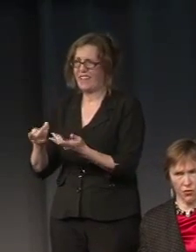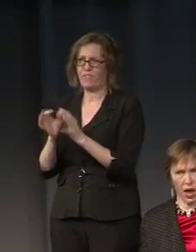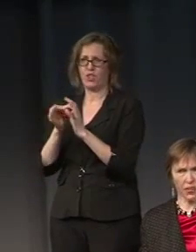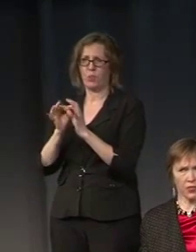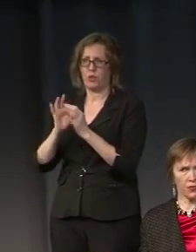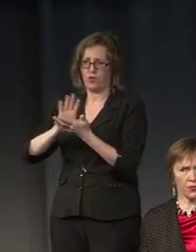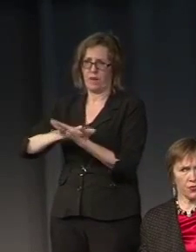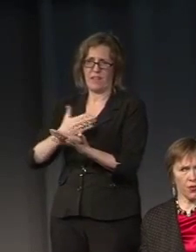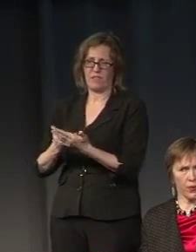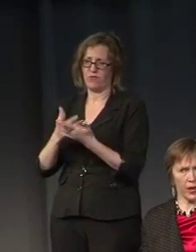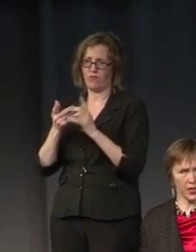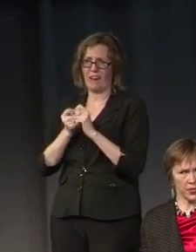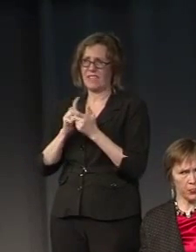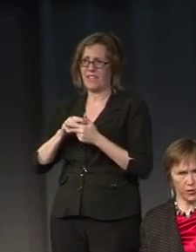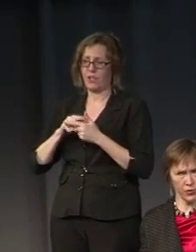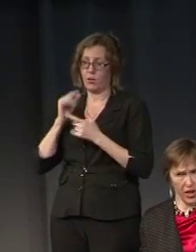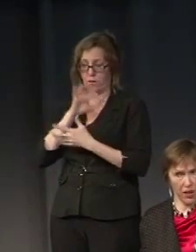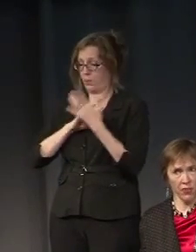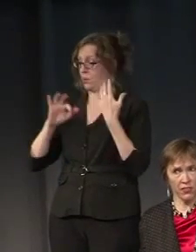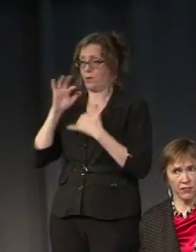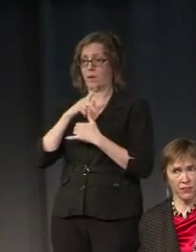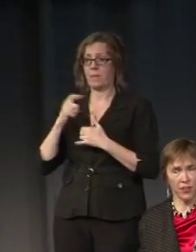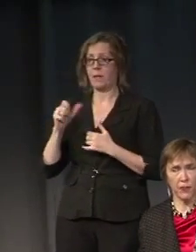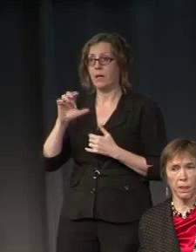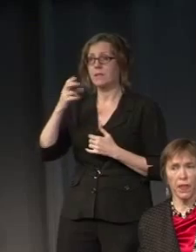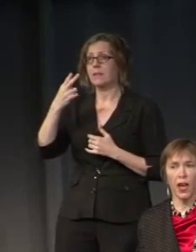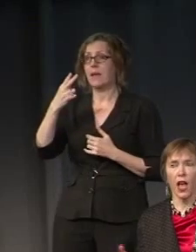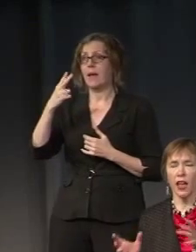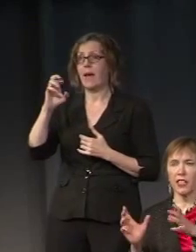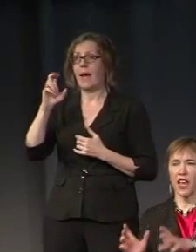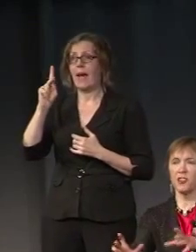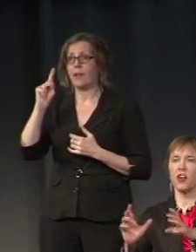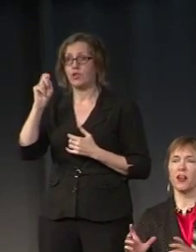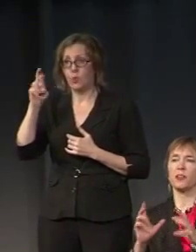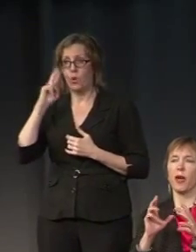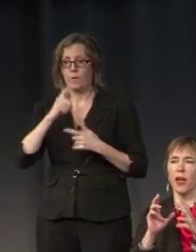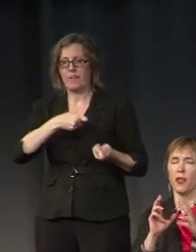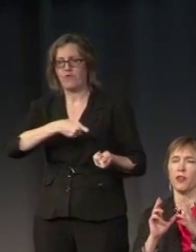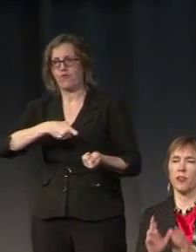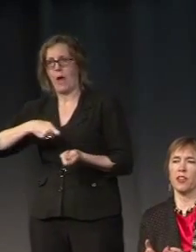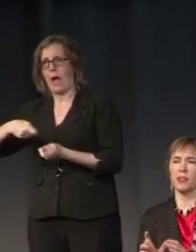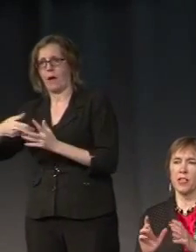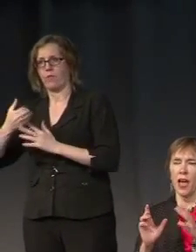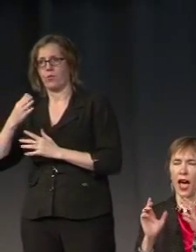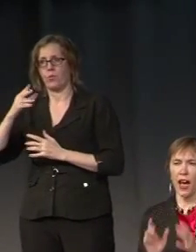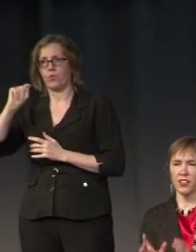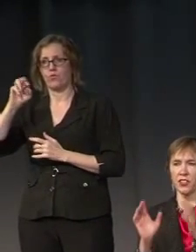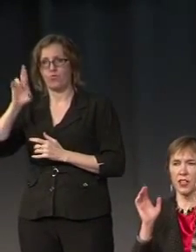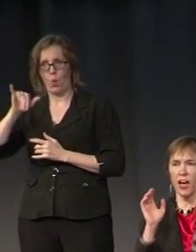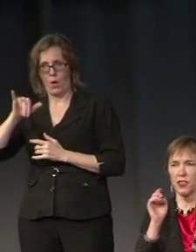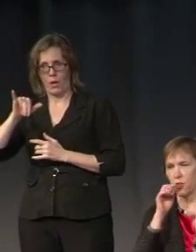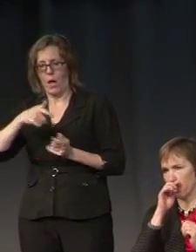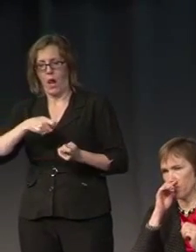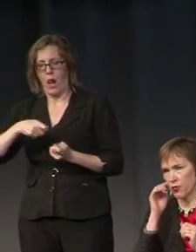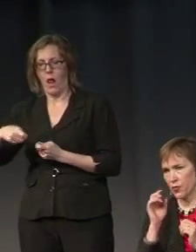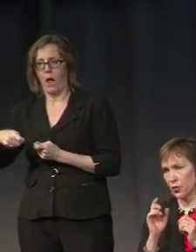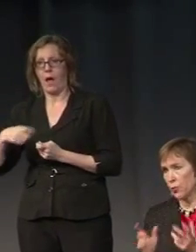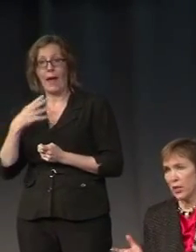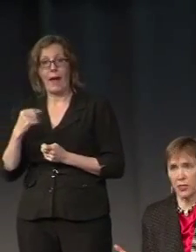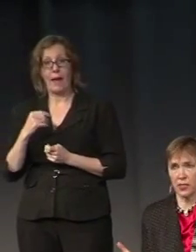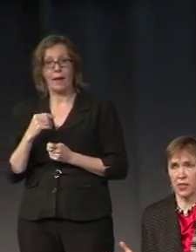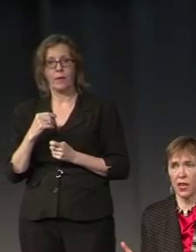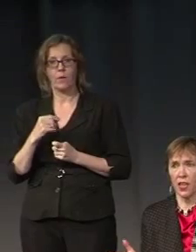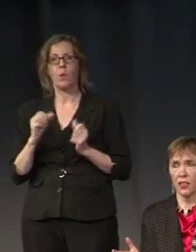was being dragged through Troy by his blue hair, right? And Gage talks about how the Greeks actually had terms